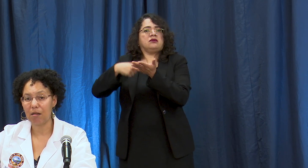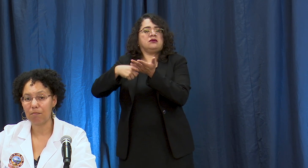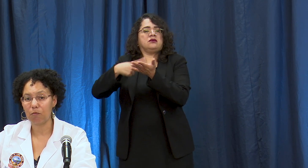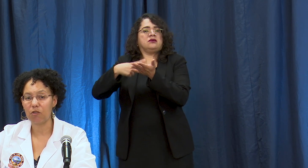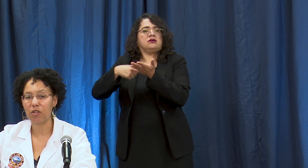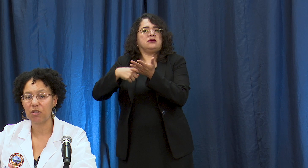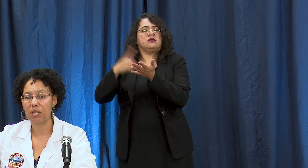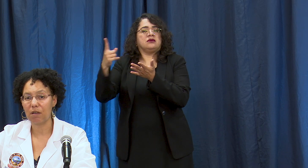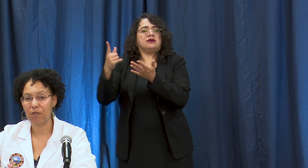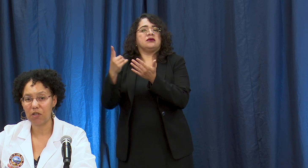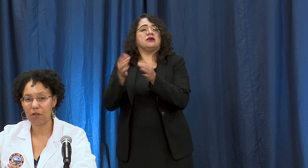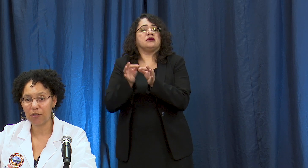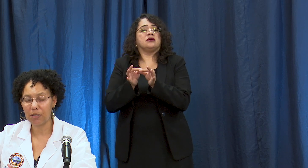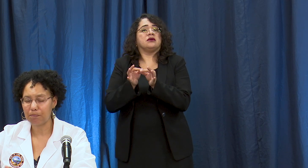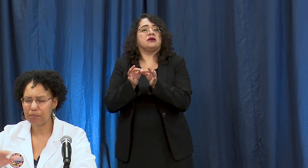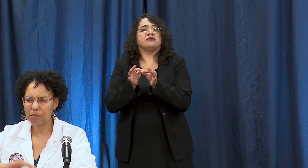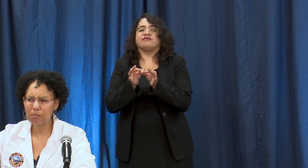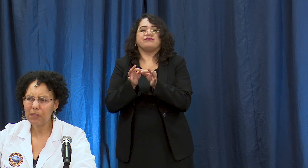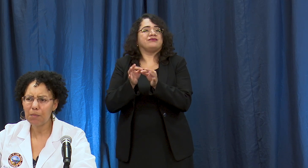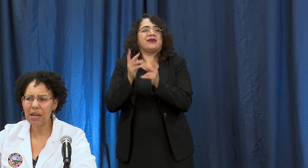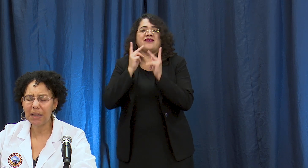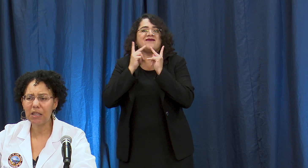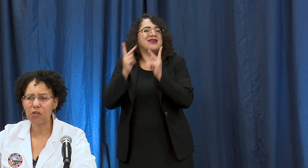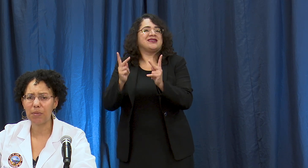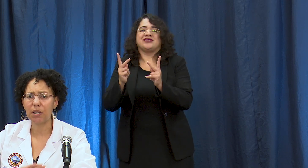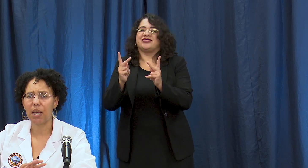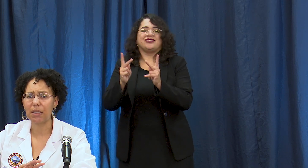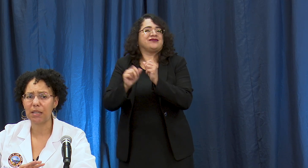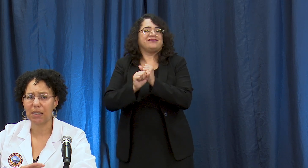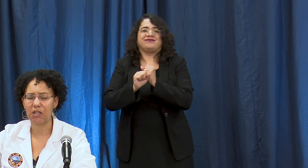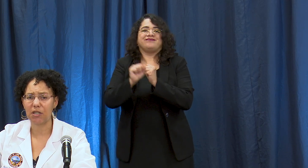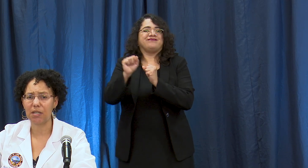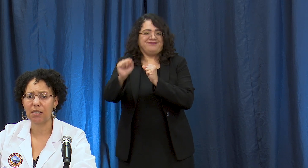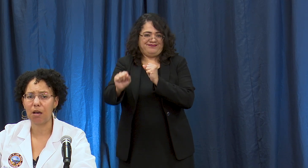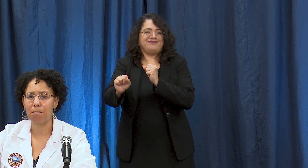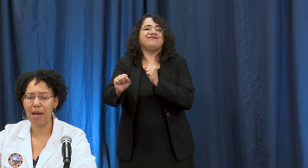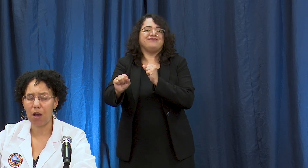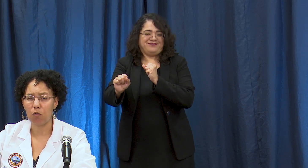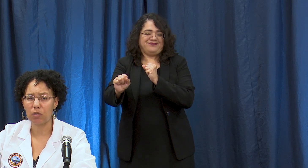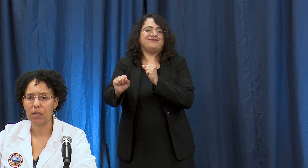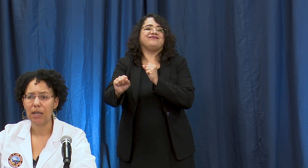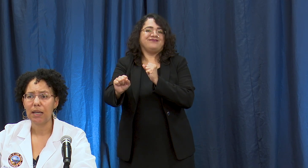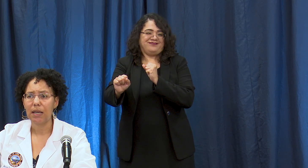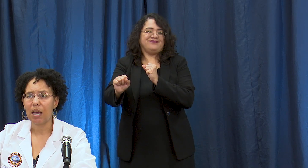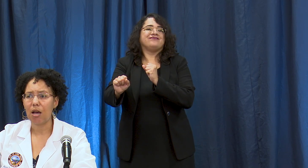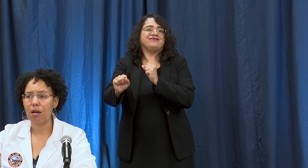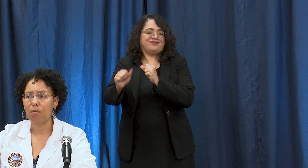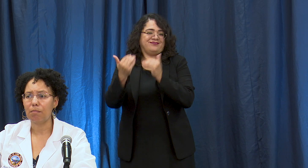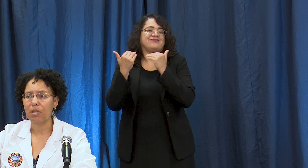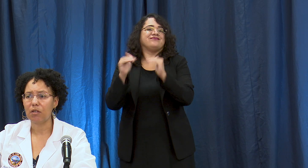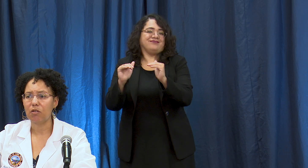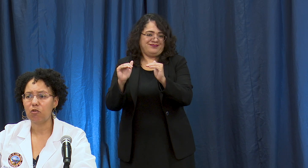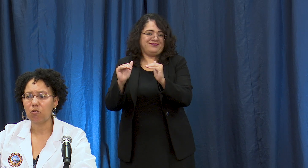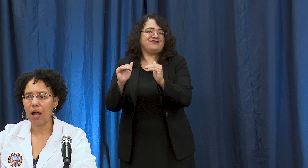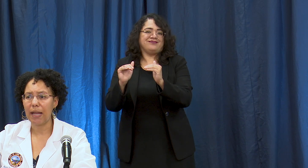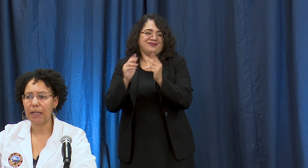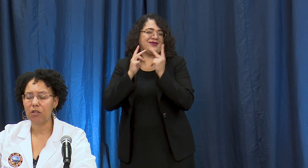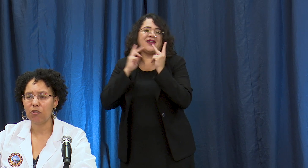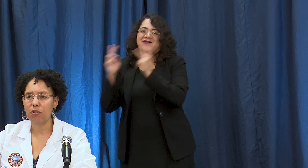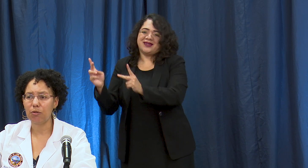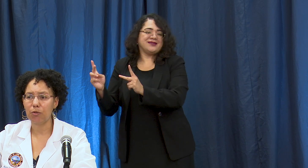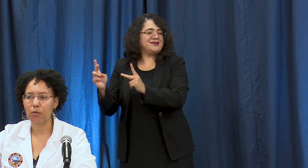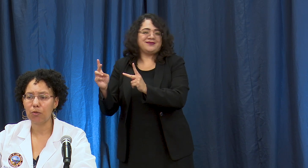the restrictions on visitors. But I think there's been a lot of discussions about